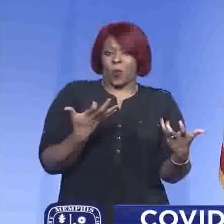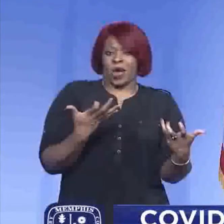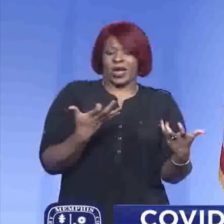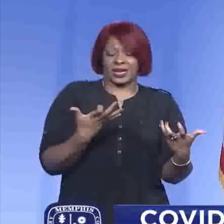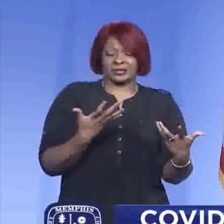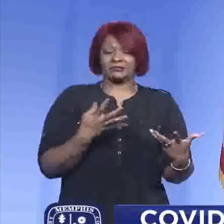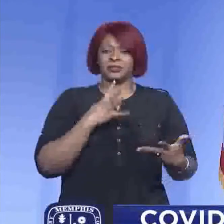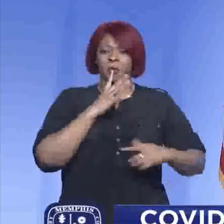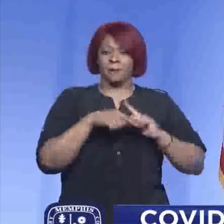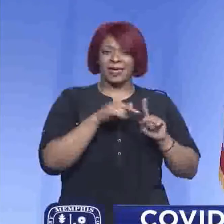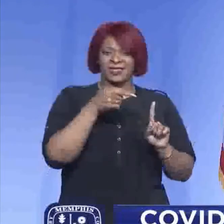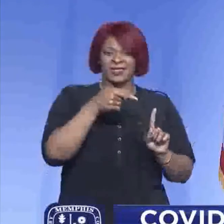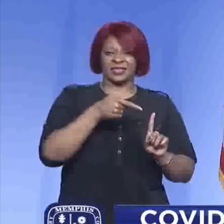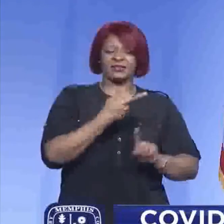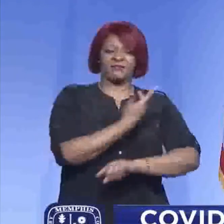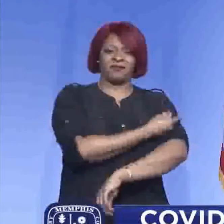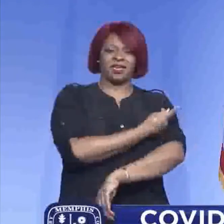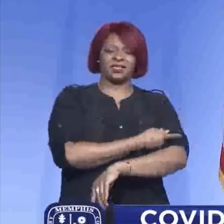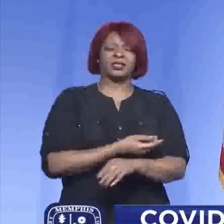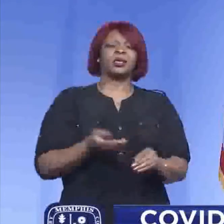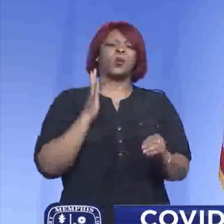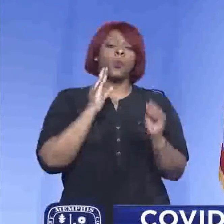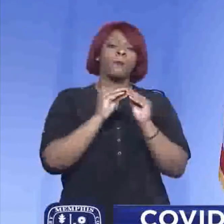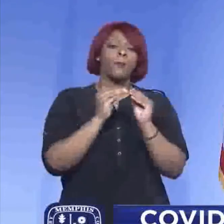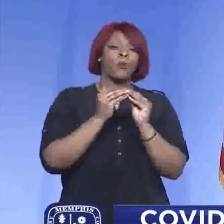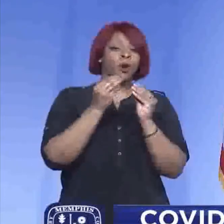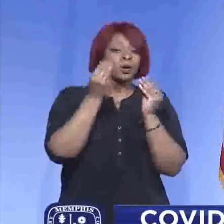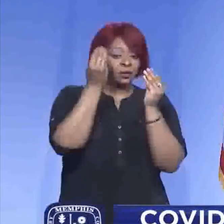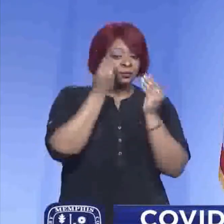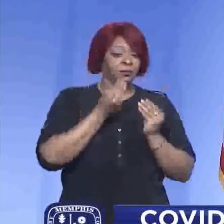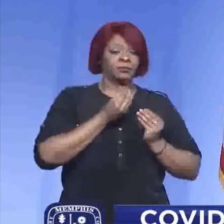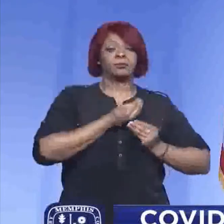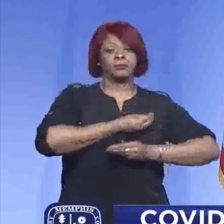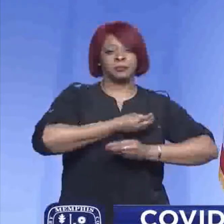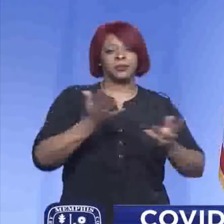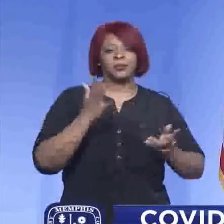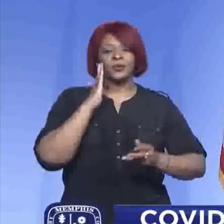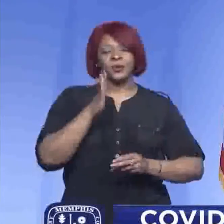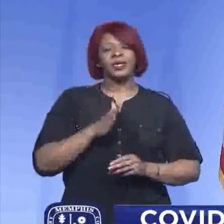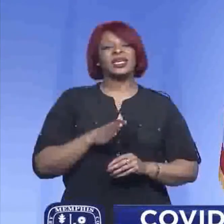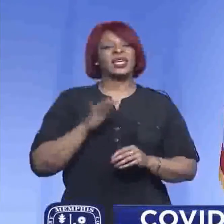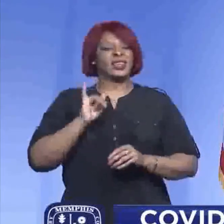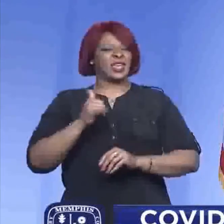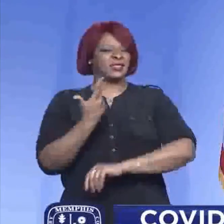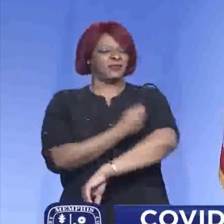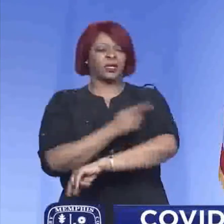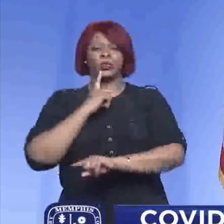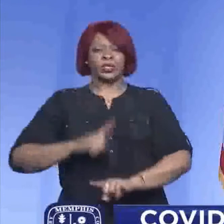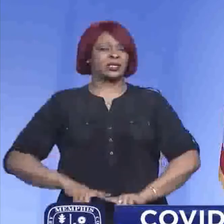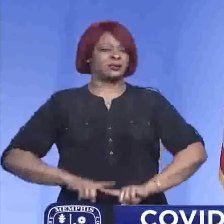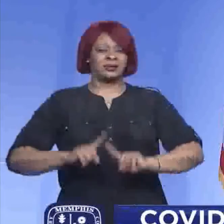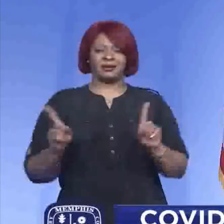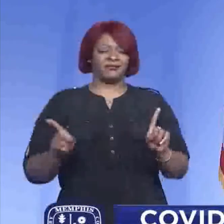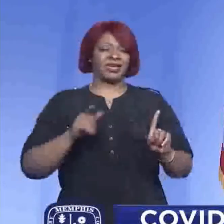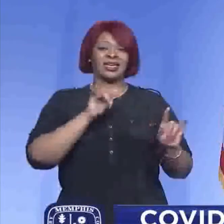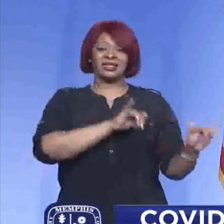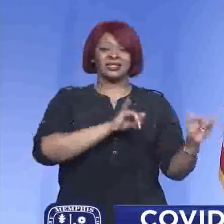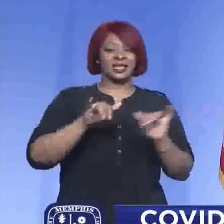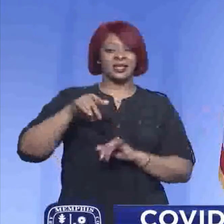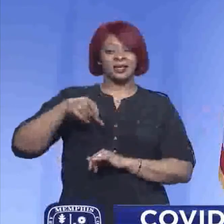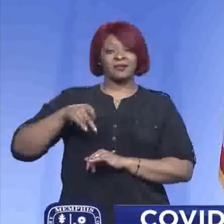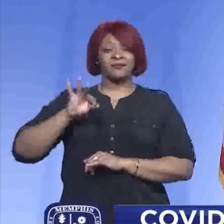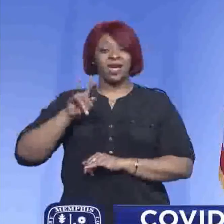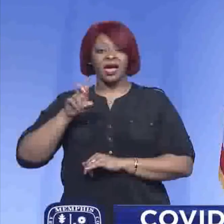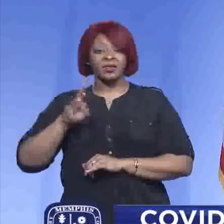this vaccine, and there'll be more as we learn more, is that it is a different vaccine. It's not the same as the Pfizer